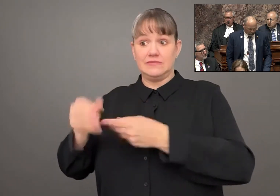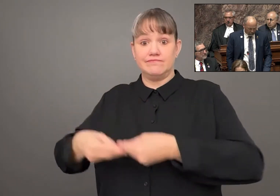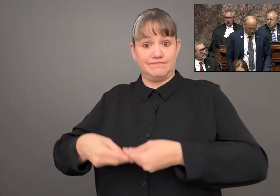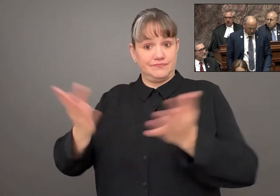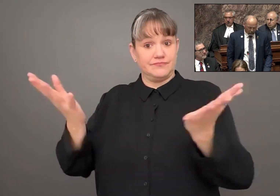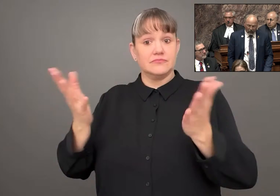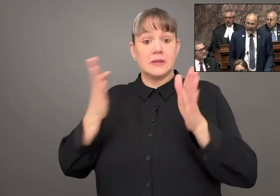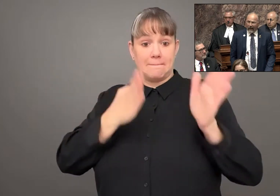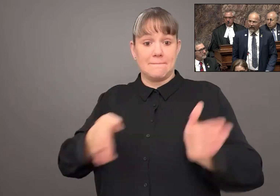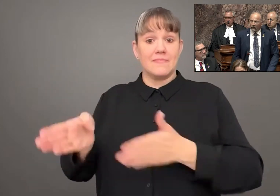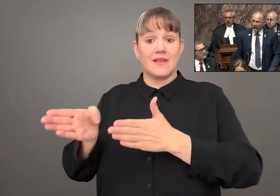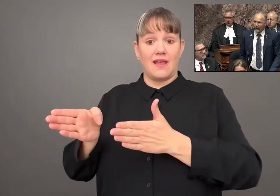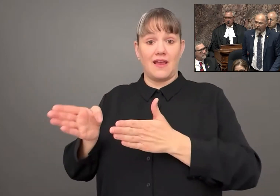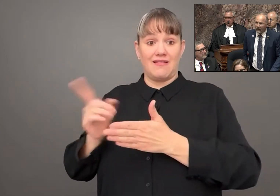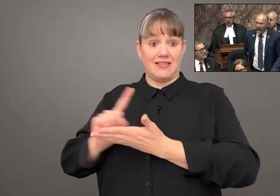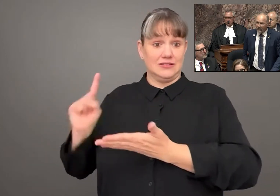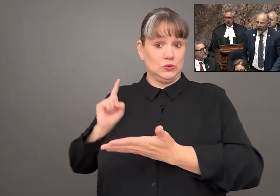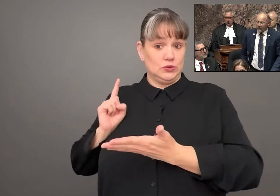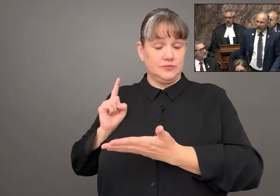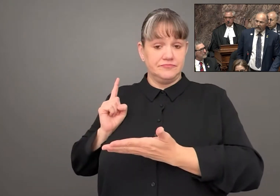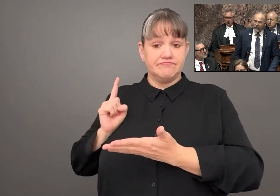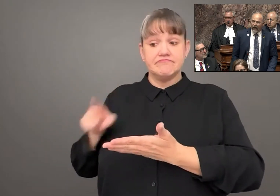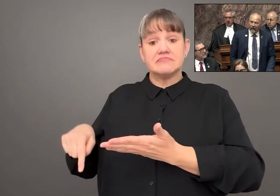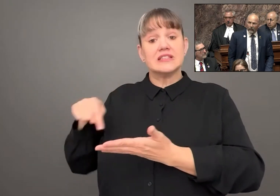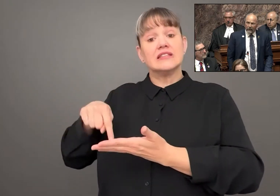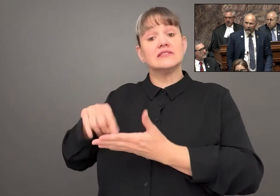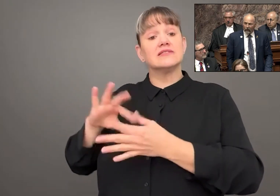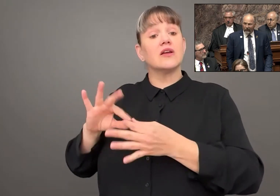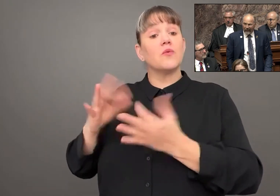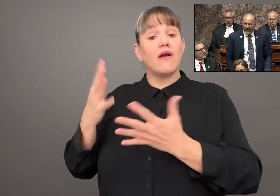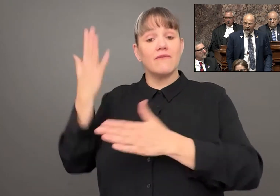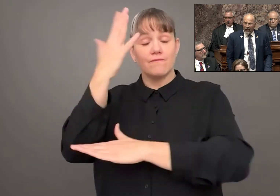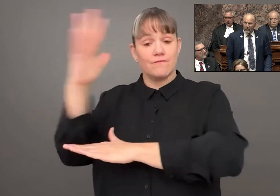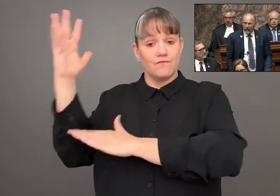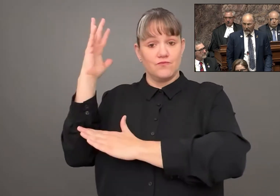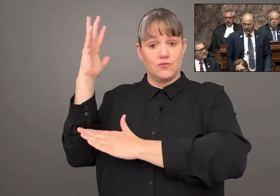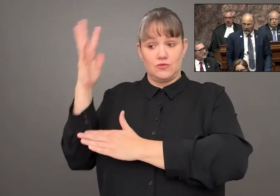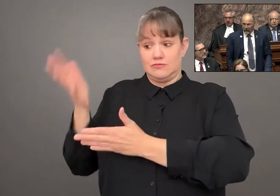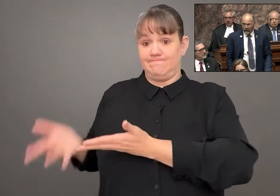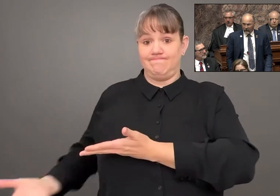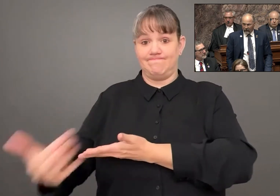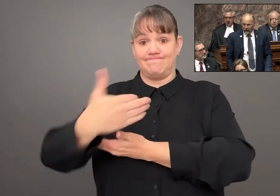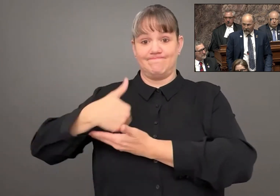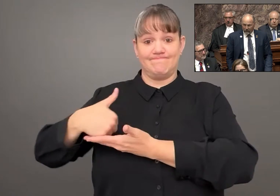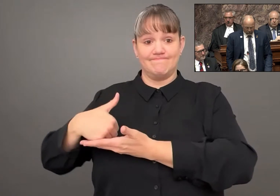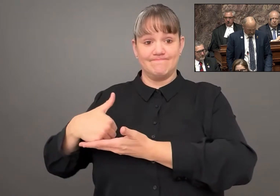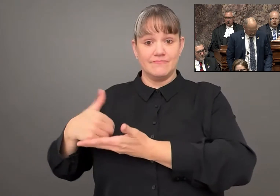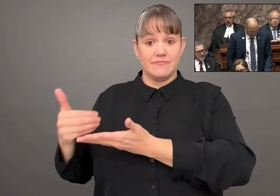harvest levels have declined annually by 6.5% over the last 10 years.